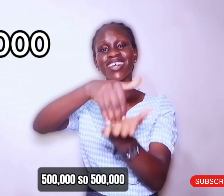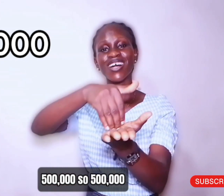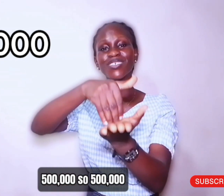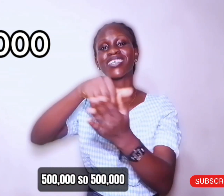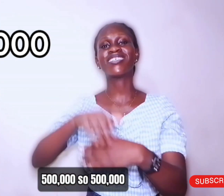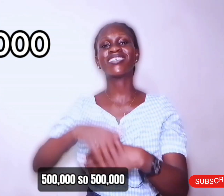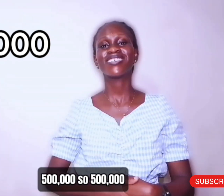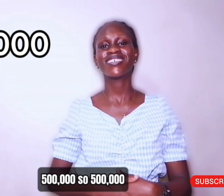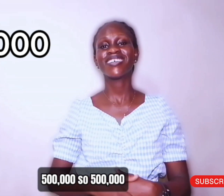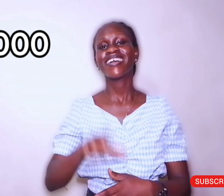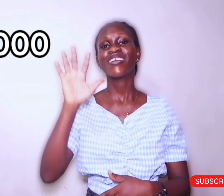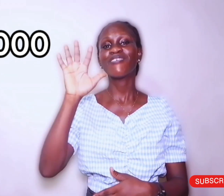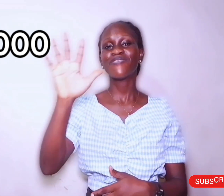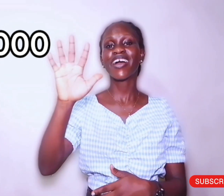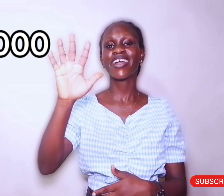500,000.